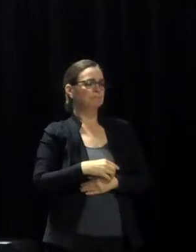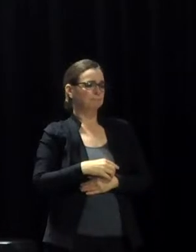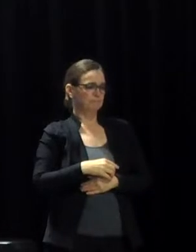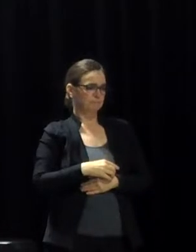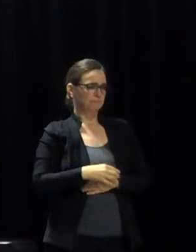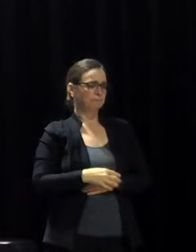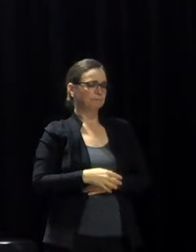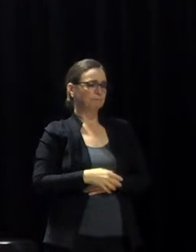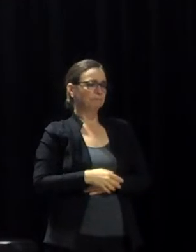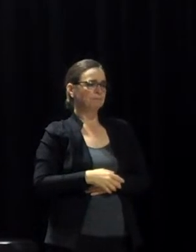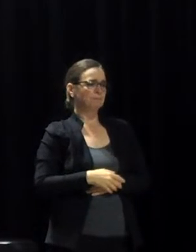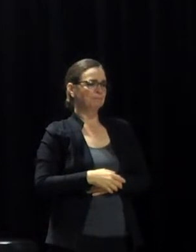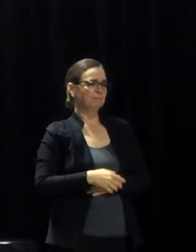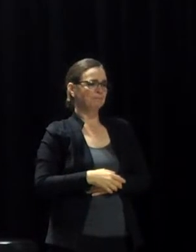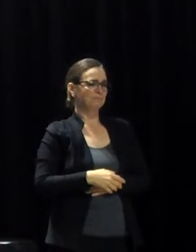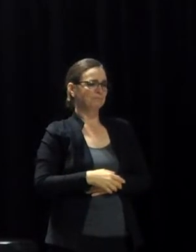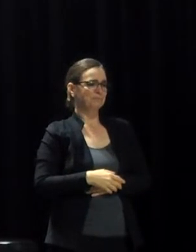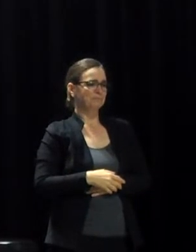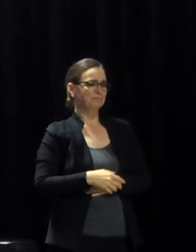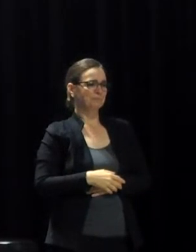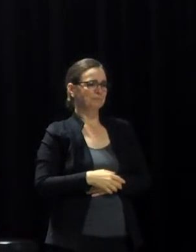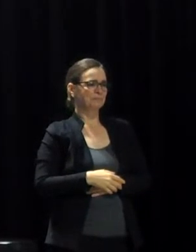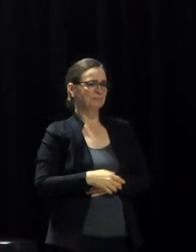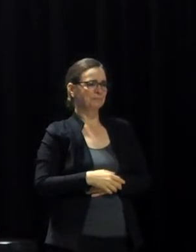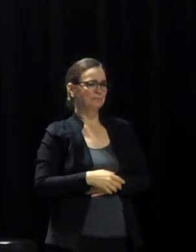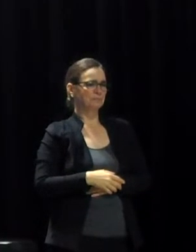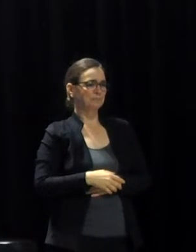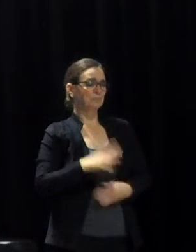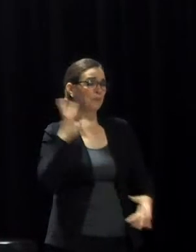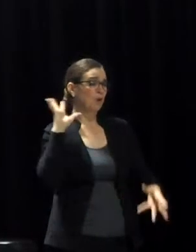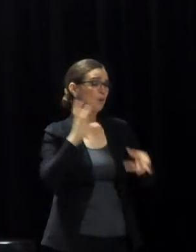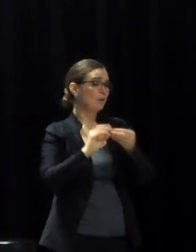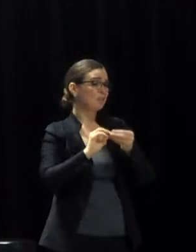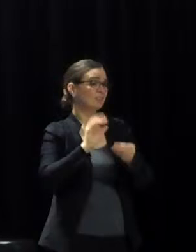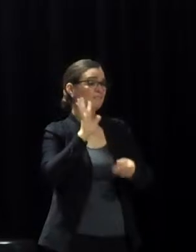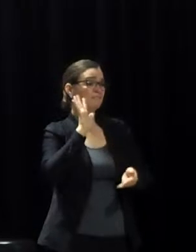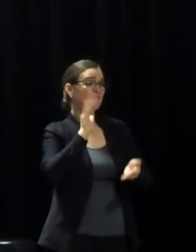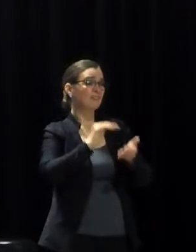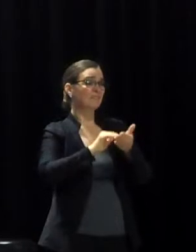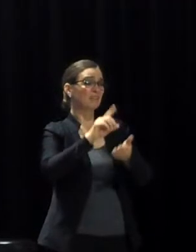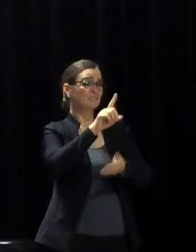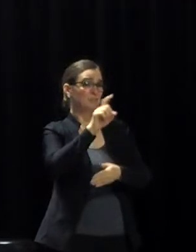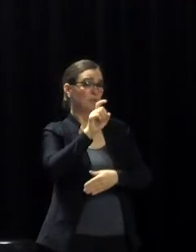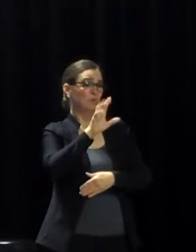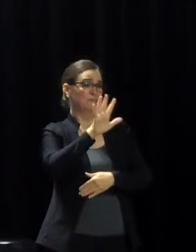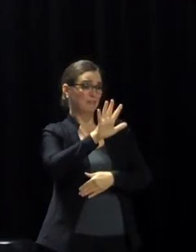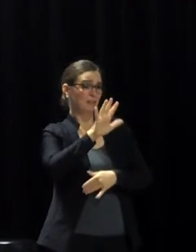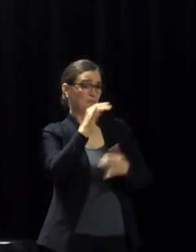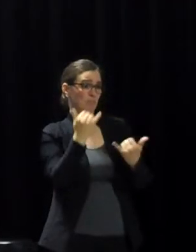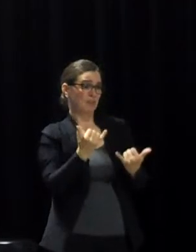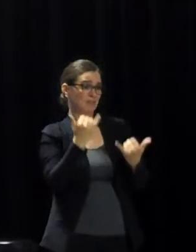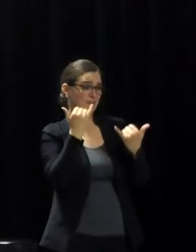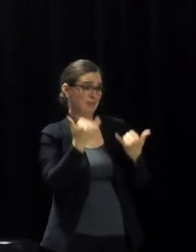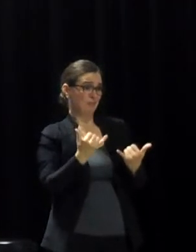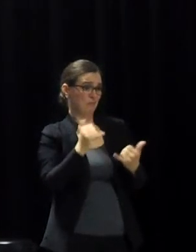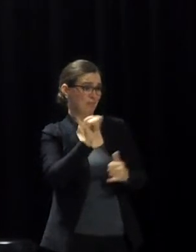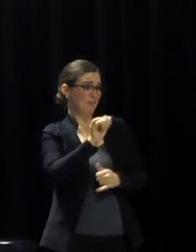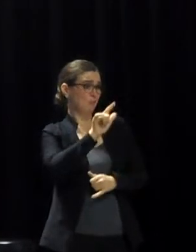positive cases since March 16th, we've now had 5,105 positive cases. That's 28 new